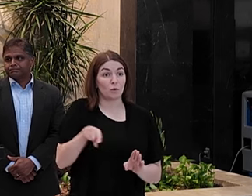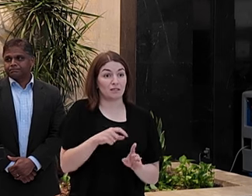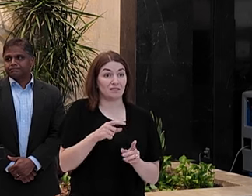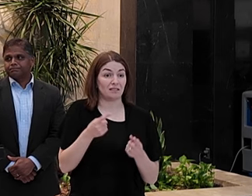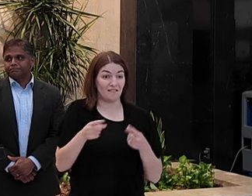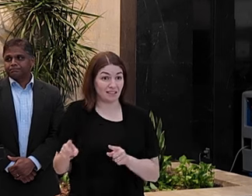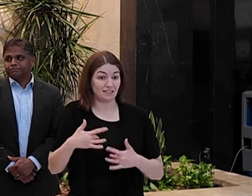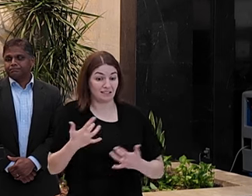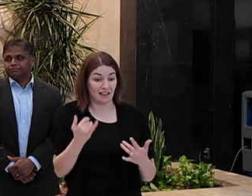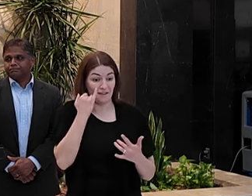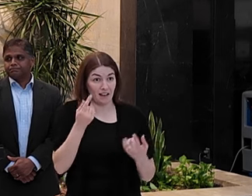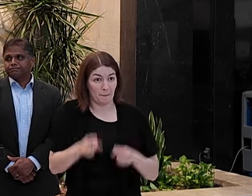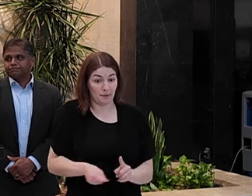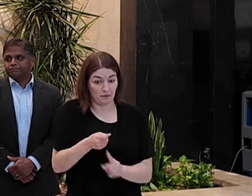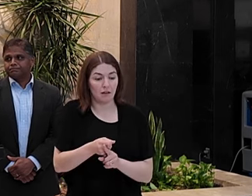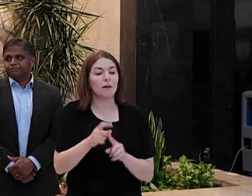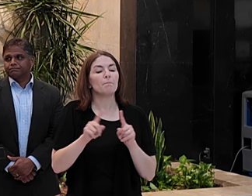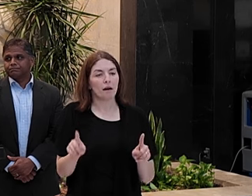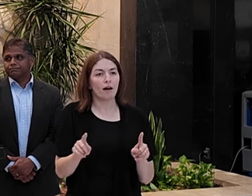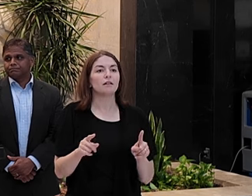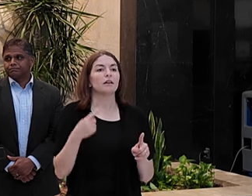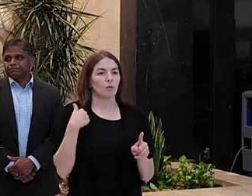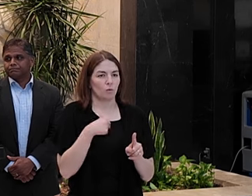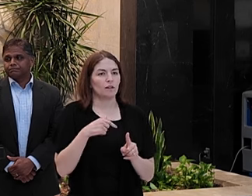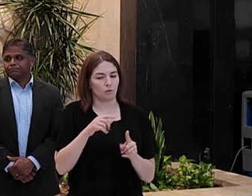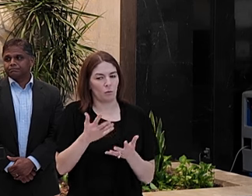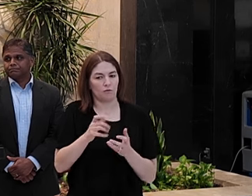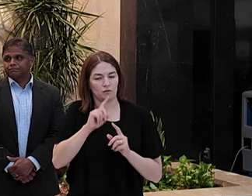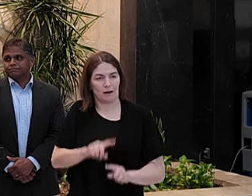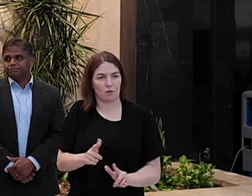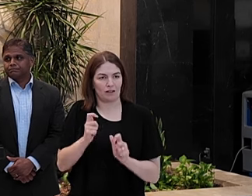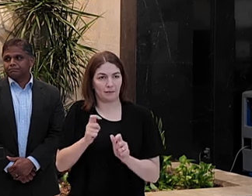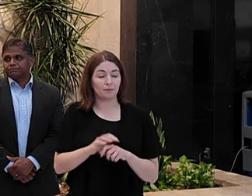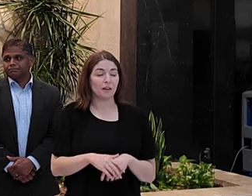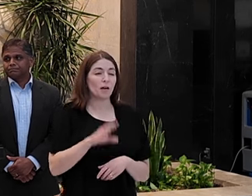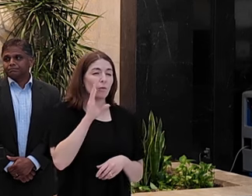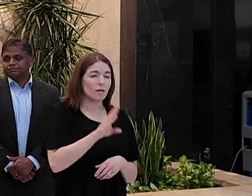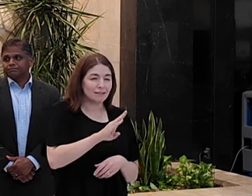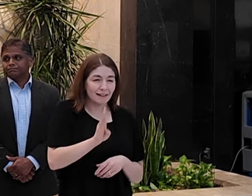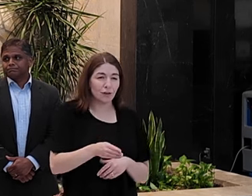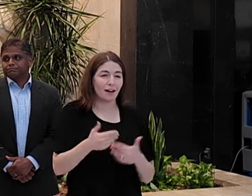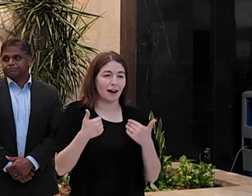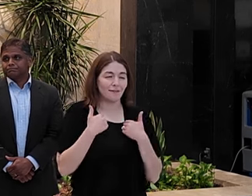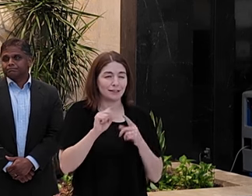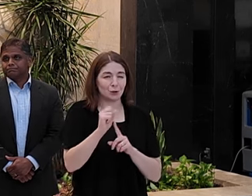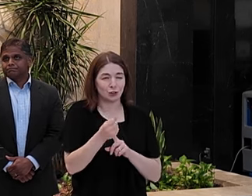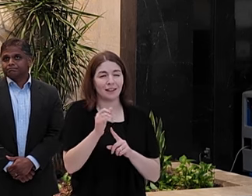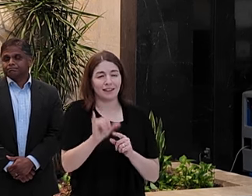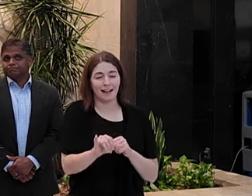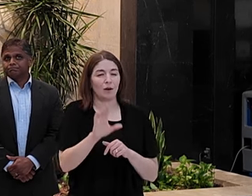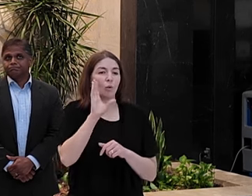But never will there ever be no incidents in the history of the city of Richmond. That's wishful thinking if that was ever to occur.